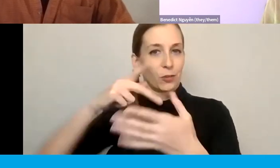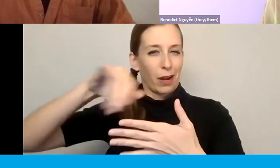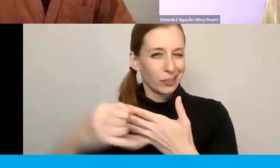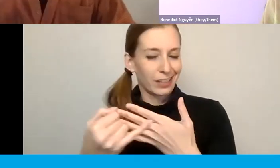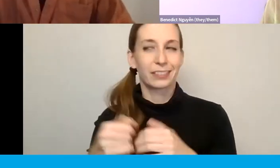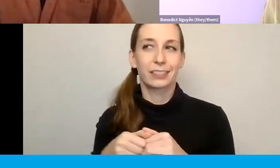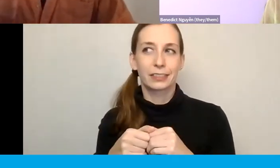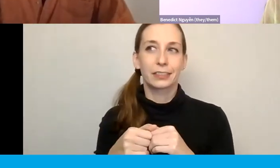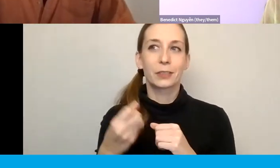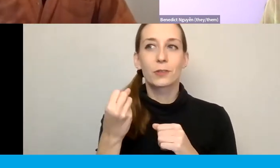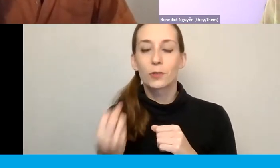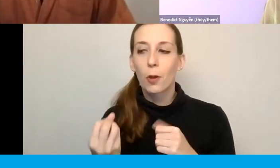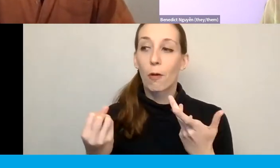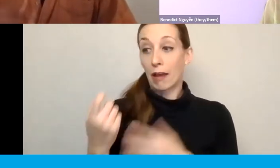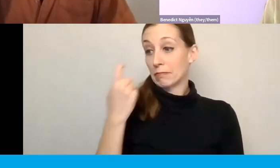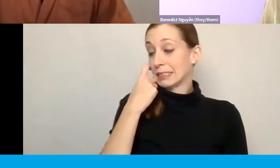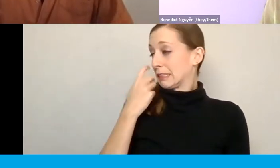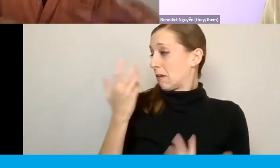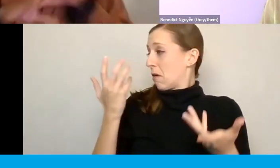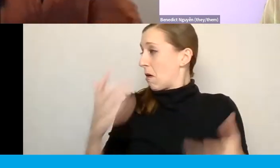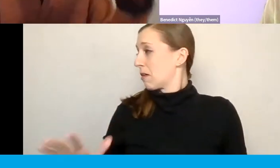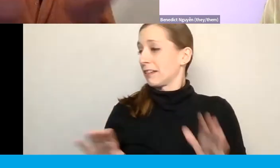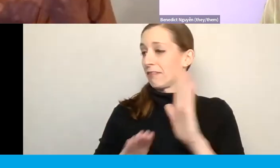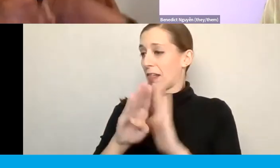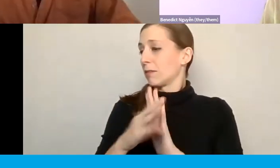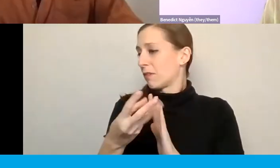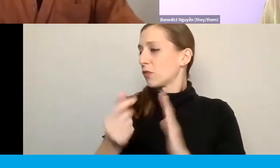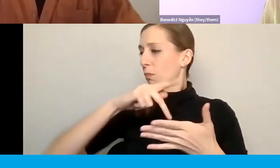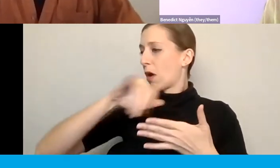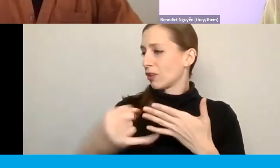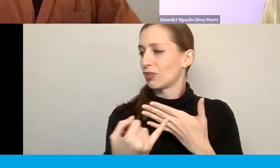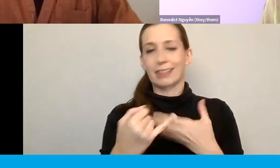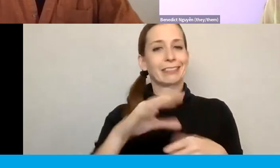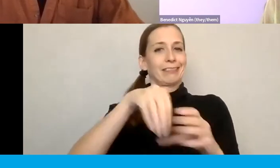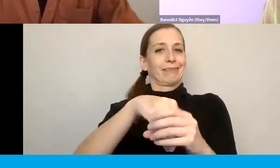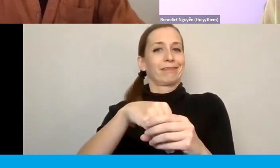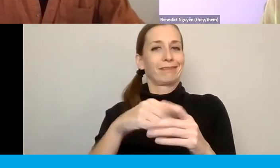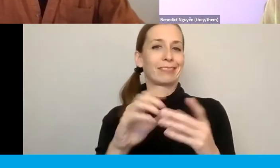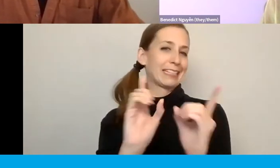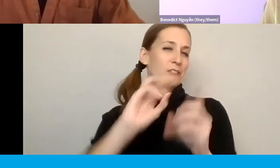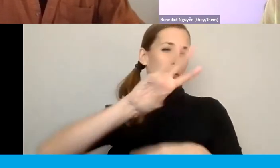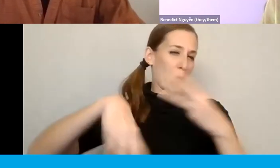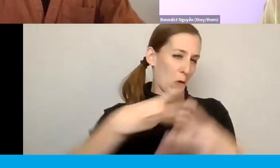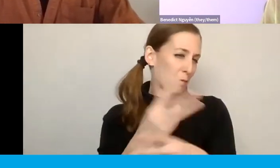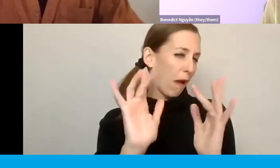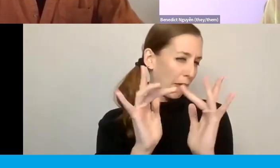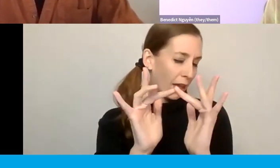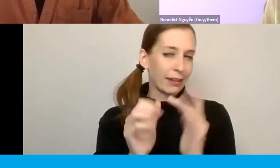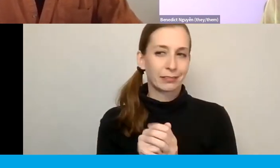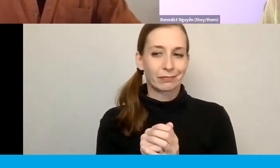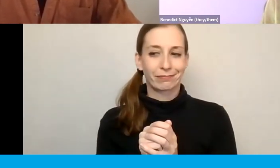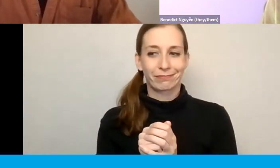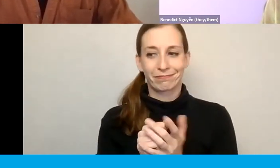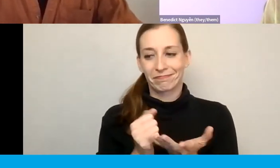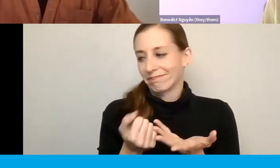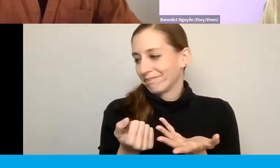having made a couple of works already for the digital world, right? This was about a year and change